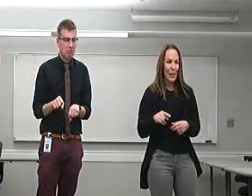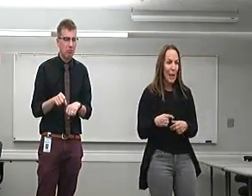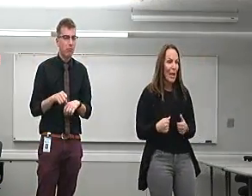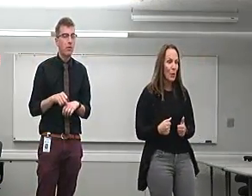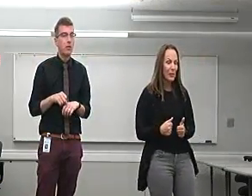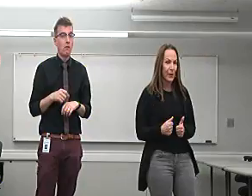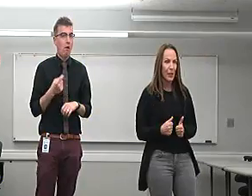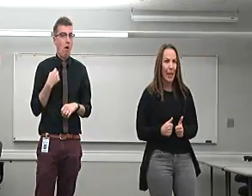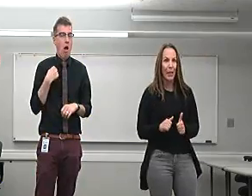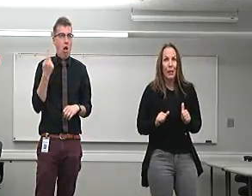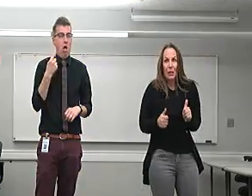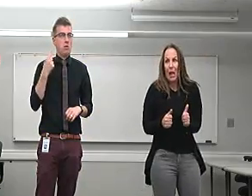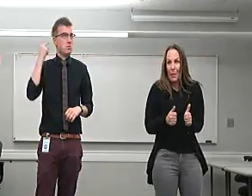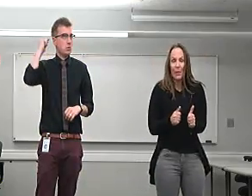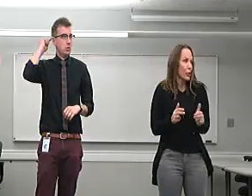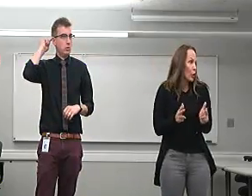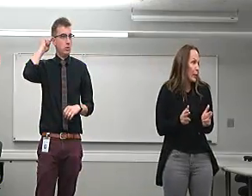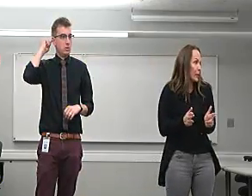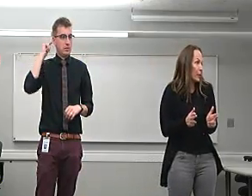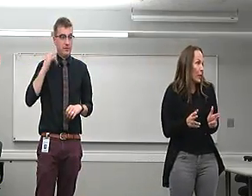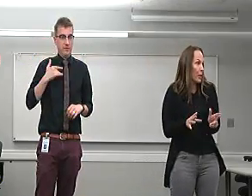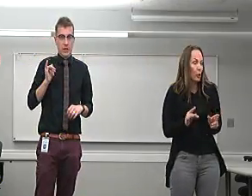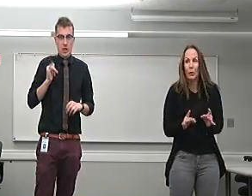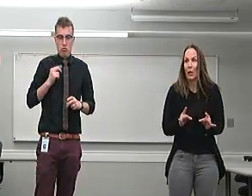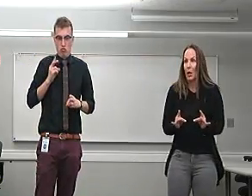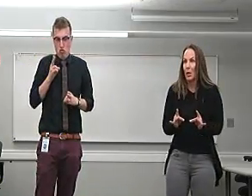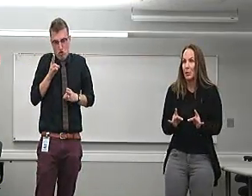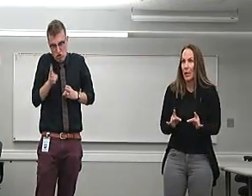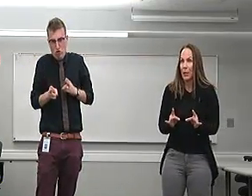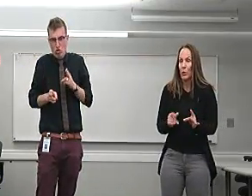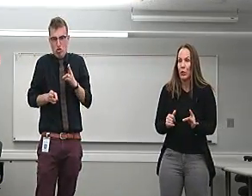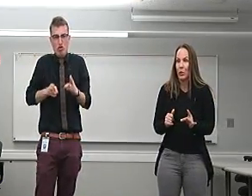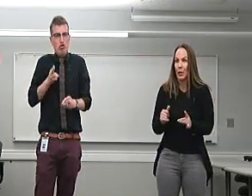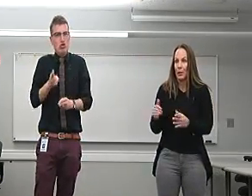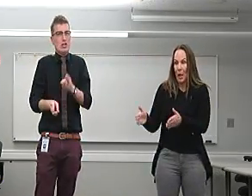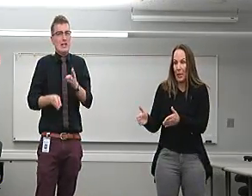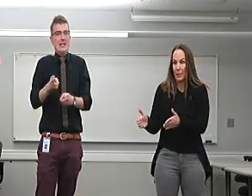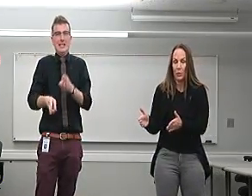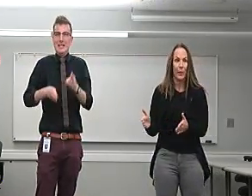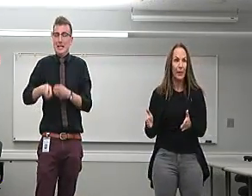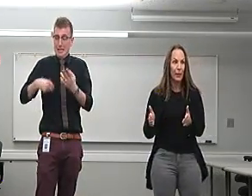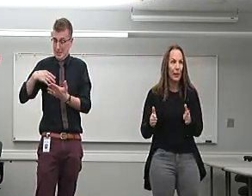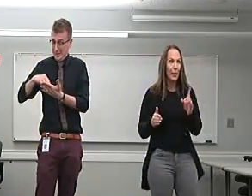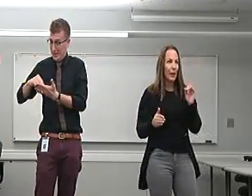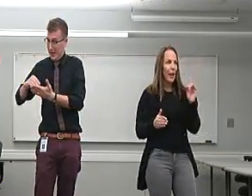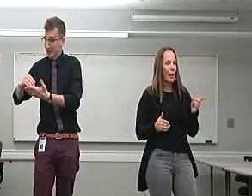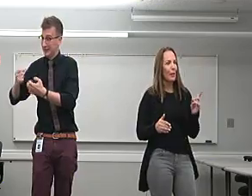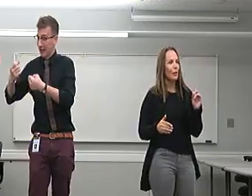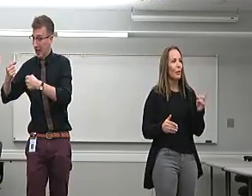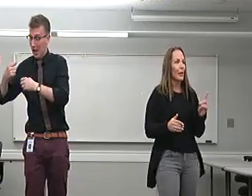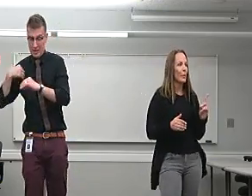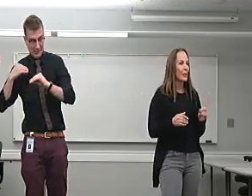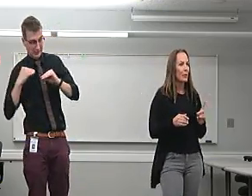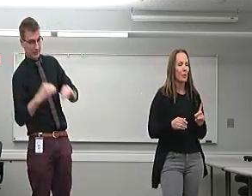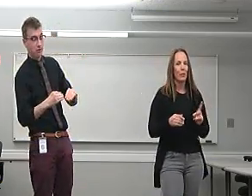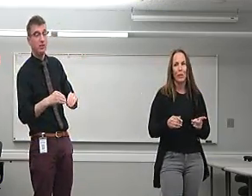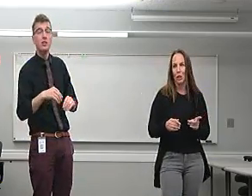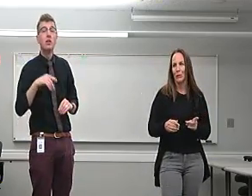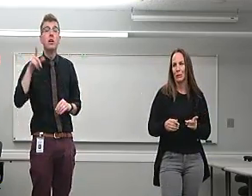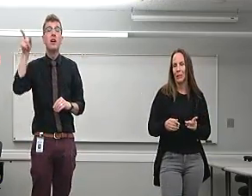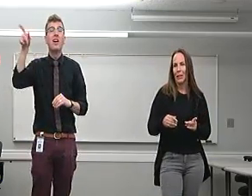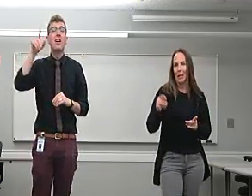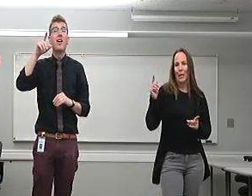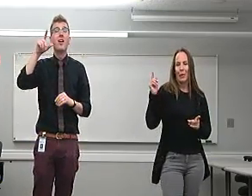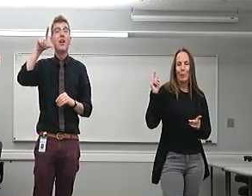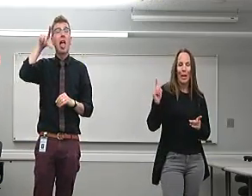like I'm in this hurry to learn sign language so that I can teach my kid. And Lori Ampetito said, Rachel,